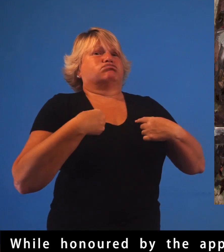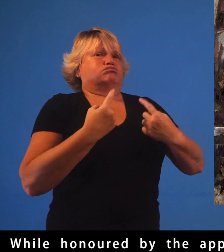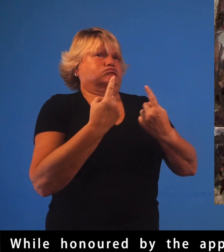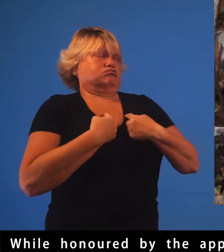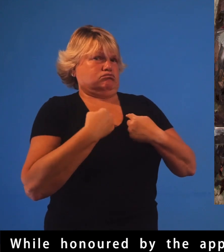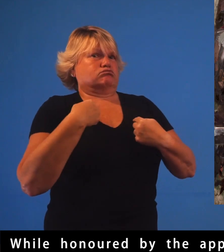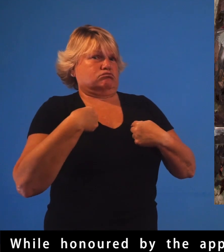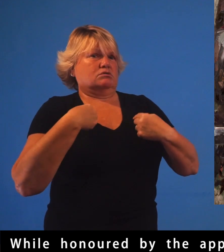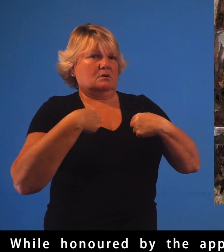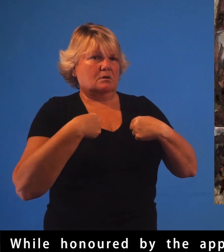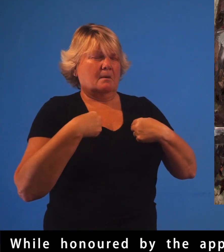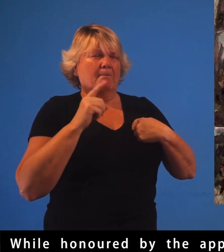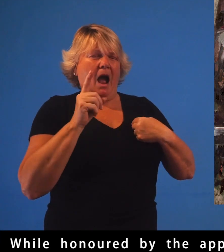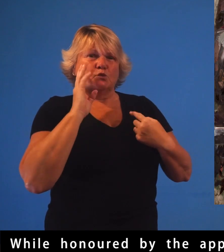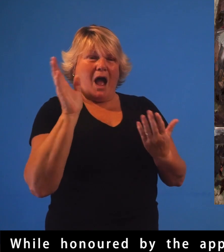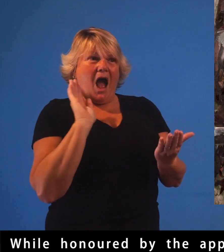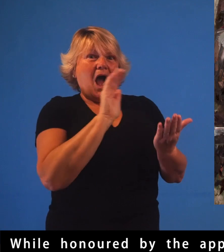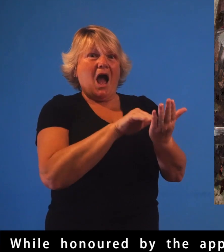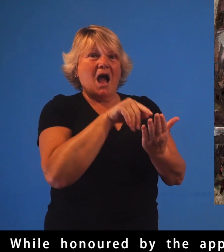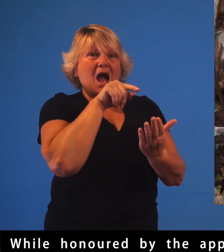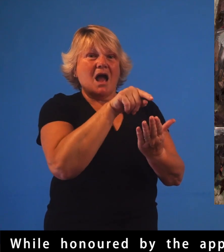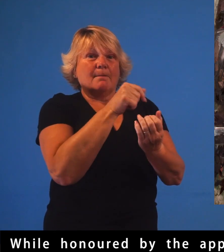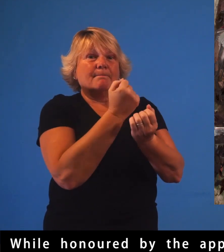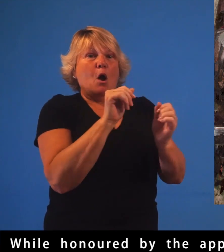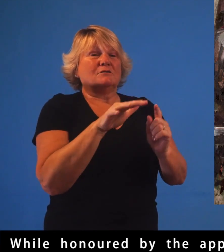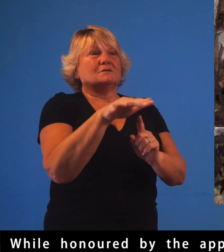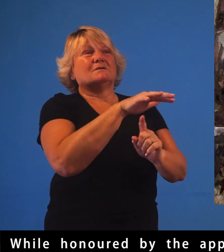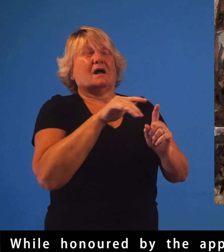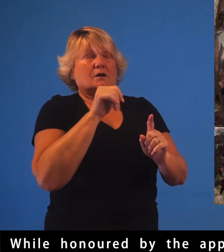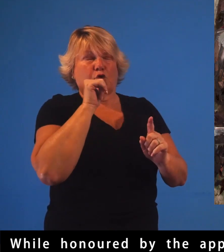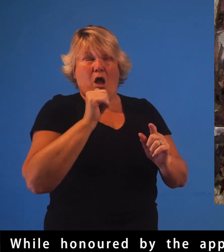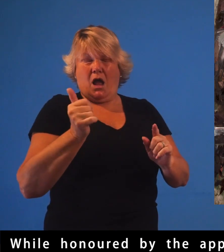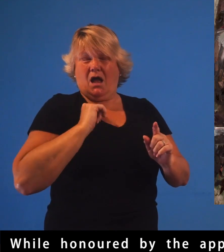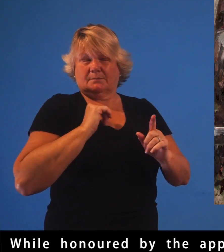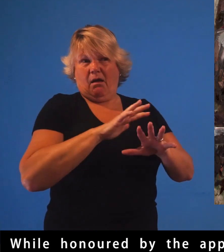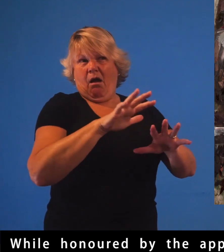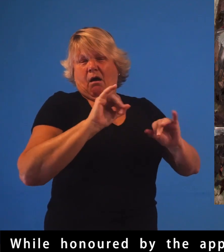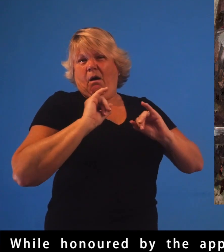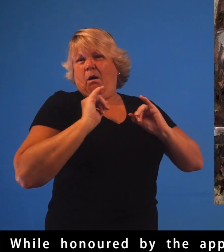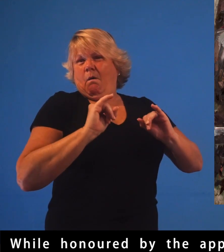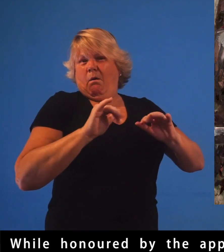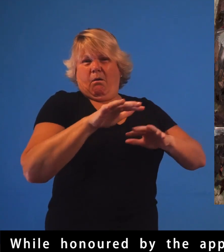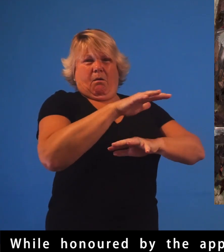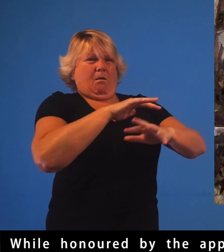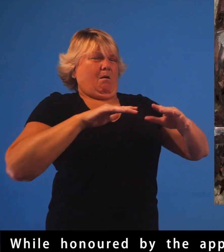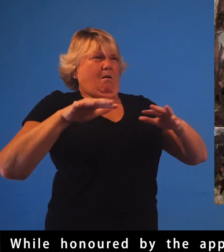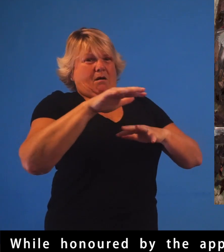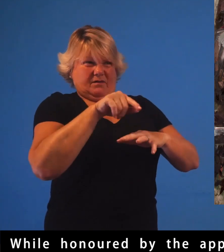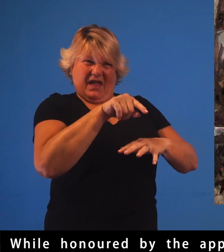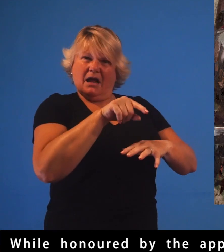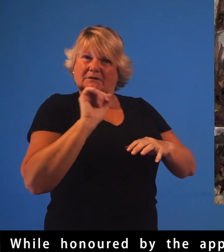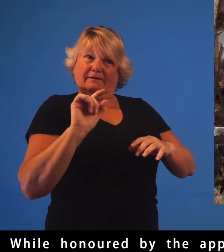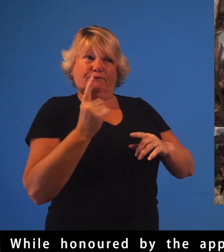While honoured by the appointment, nothing could prepare him for the horrors he encountered on his first trip.